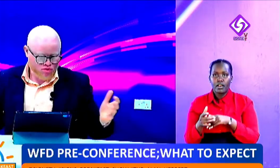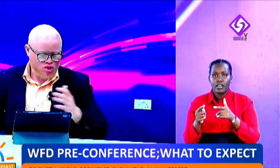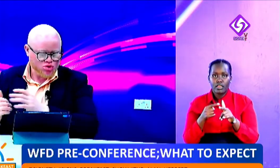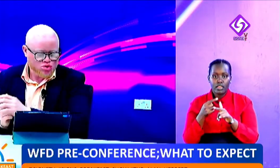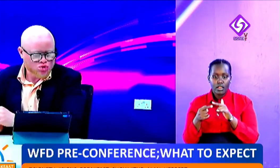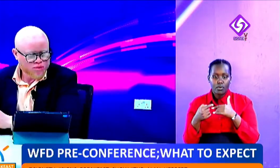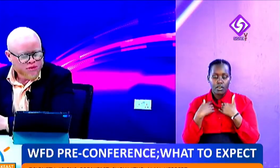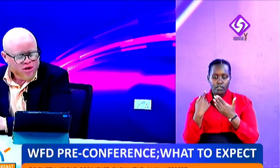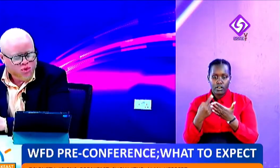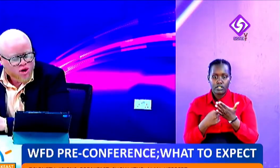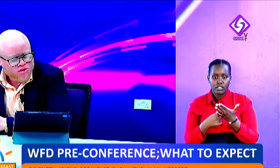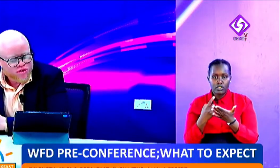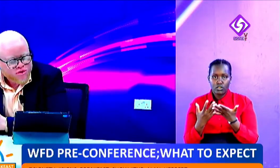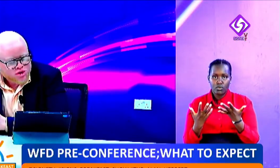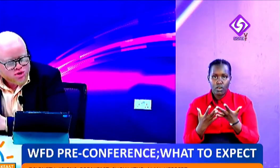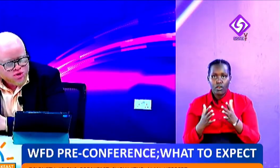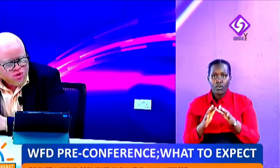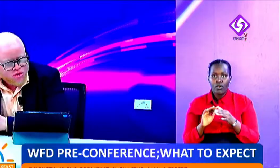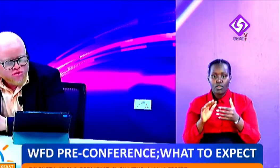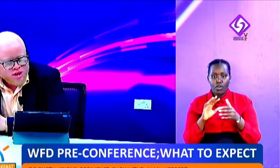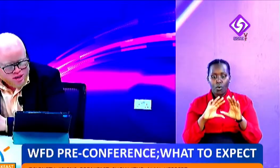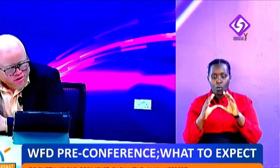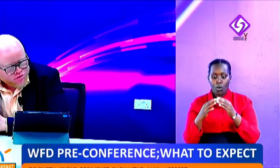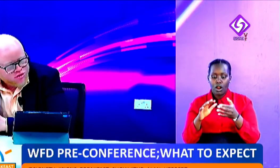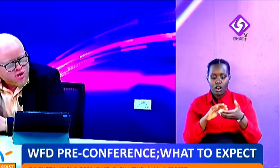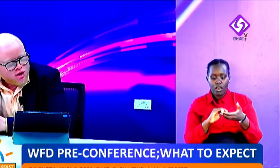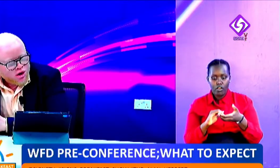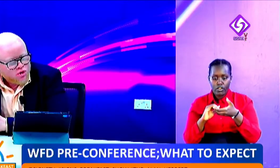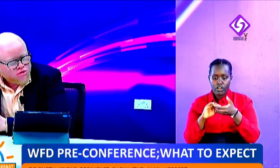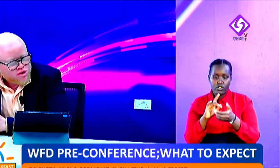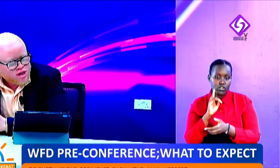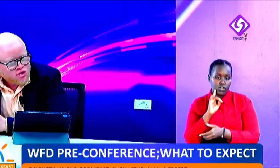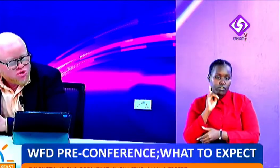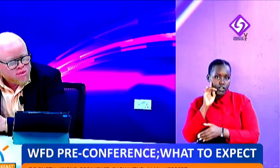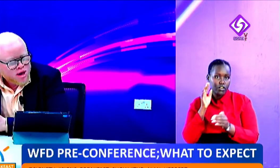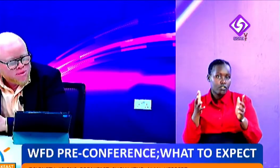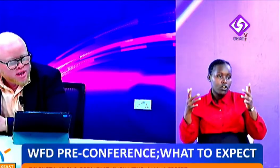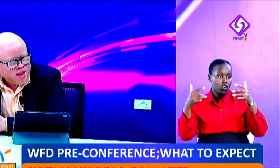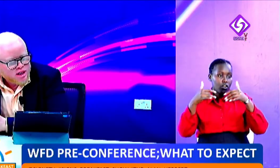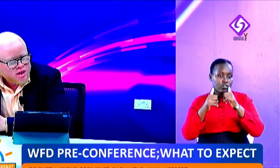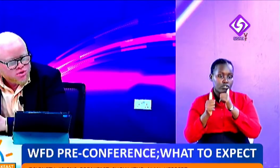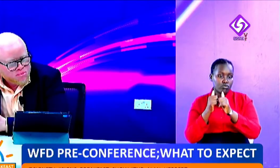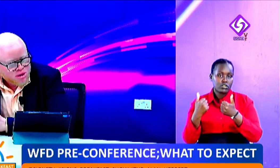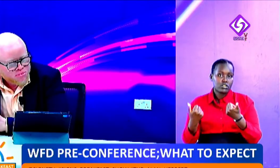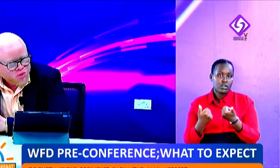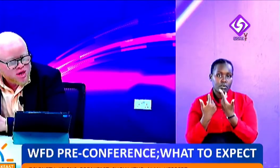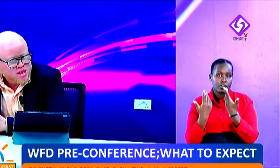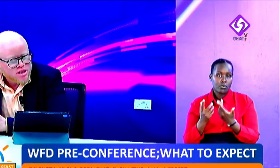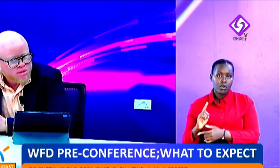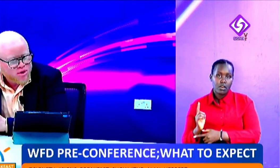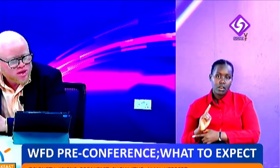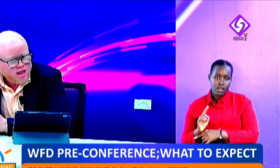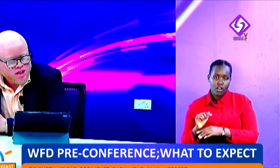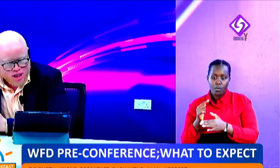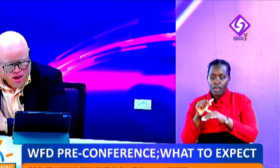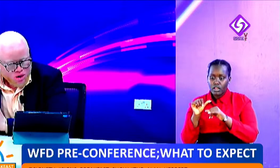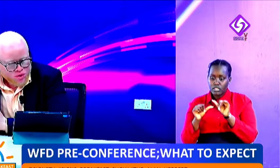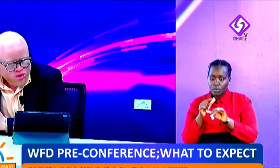conversation to the World Federation of Deaf conference that is going to be happening in Nairobi. What is it about? And then we'll also be